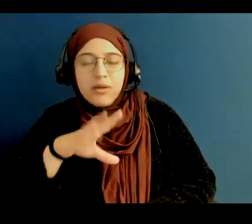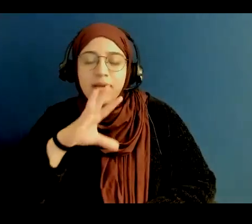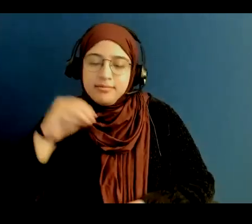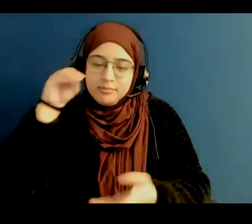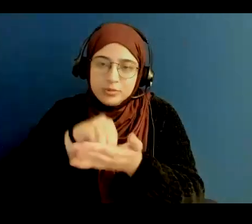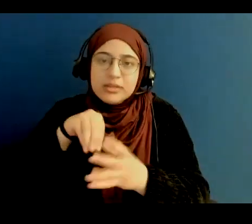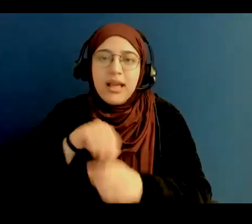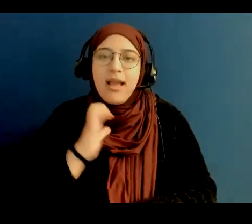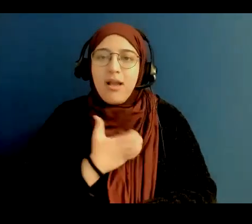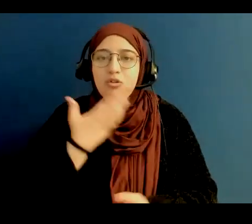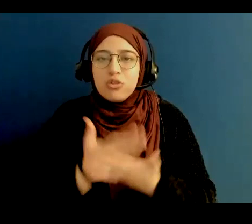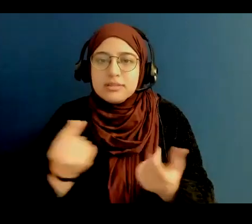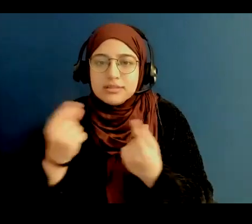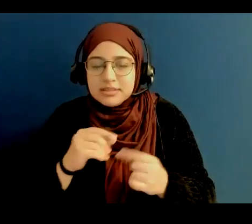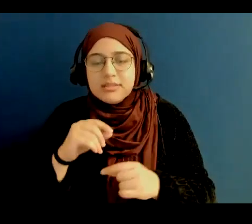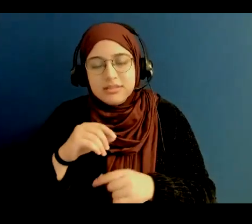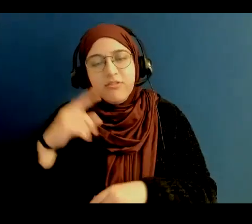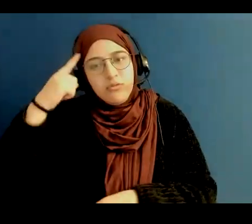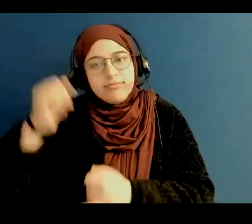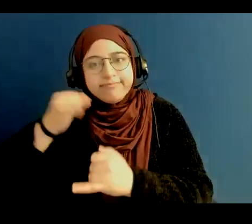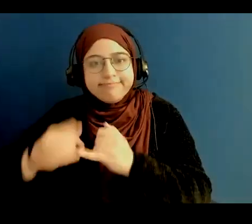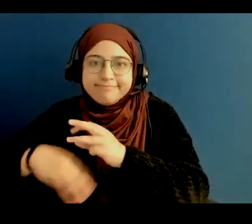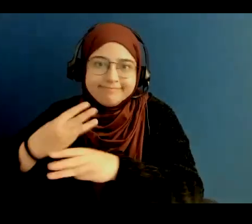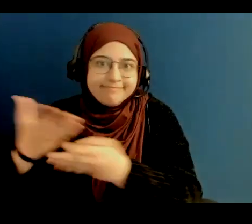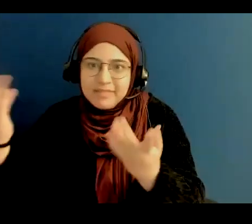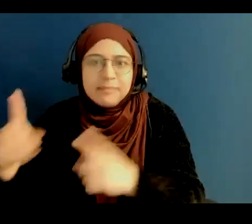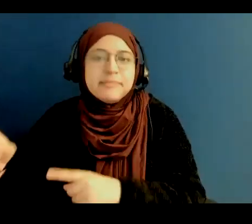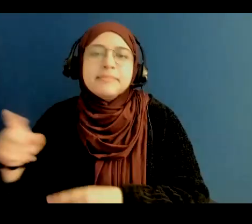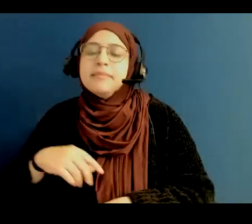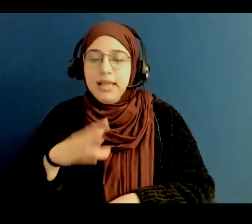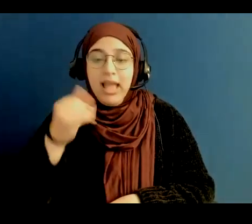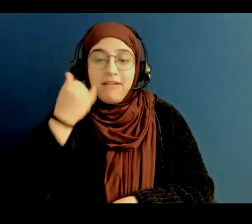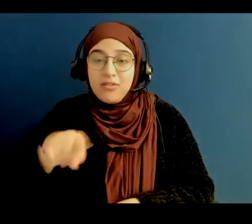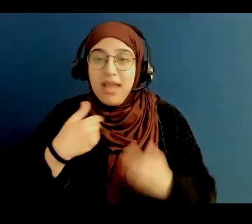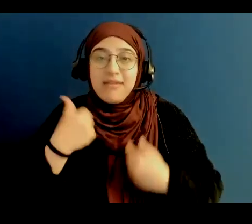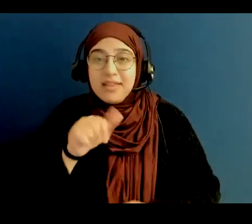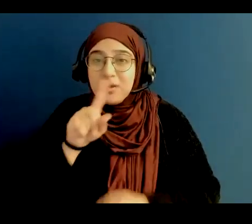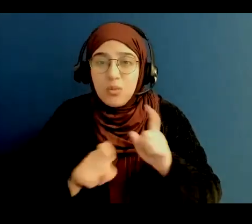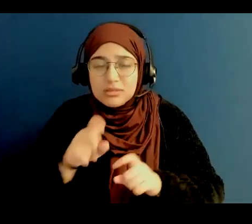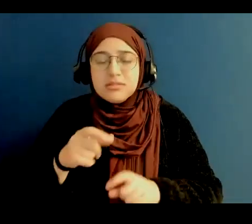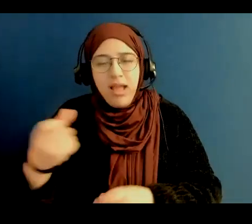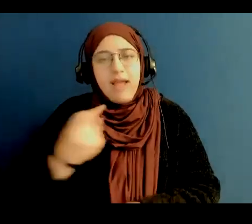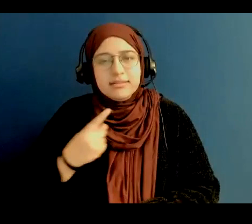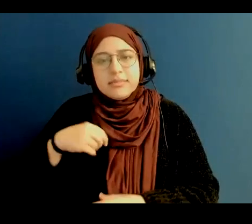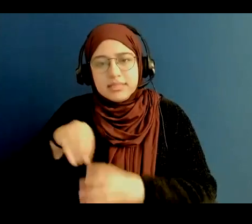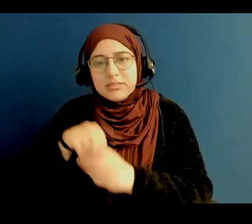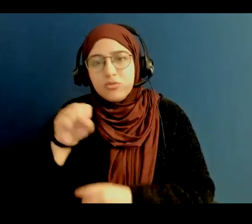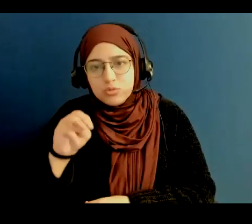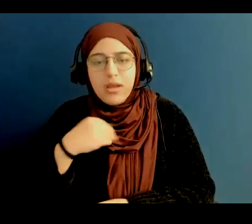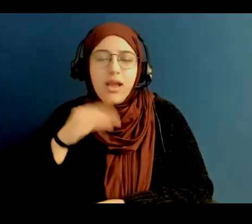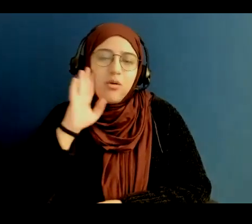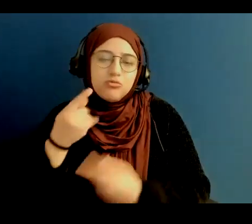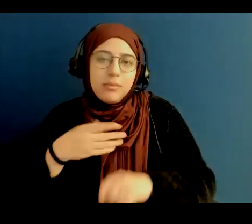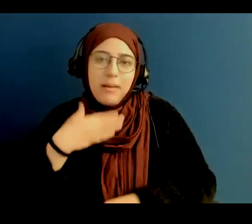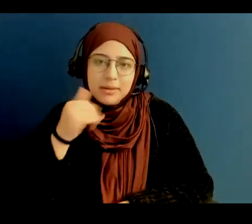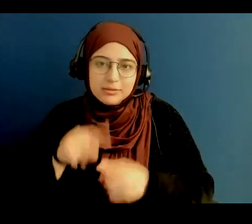Yawm al-Qiyamah. And if you have any questions, just ask them on my social media and inshallah, I'll try my best. Barakallah fi. I will